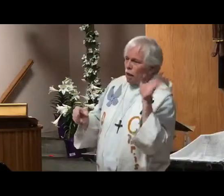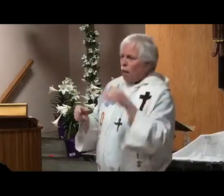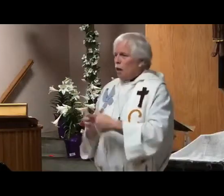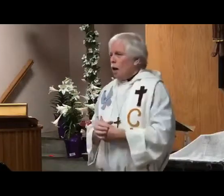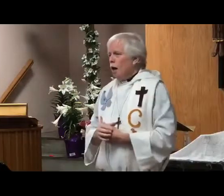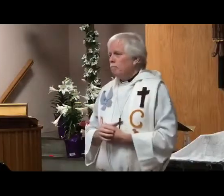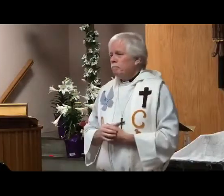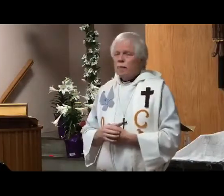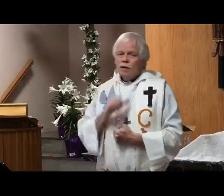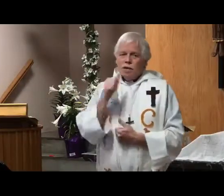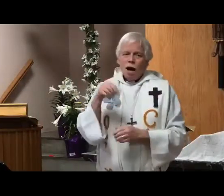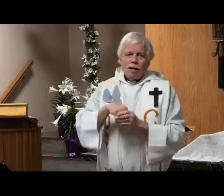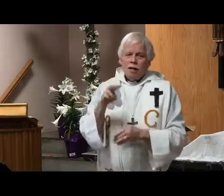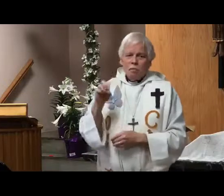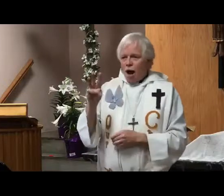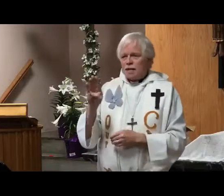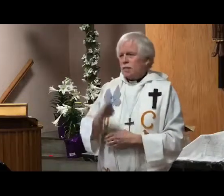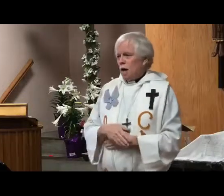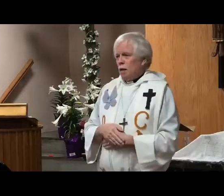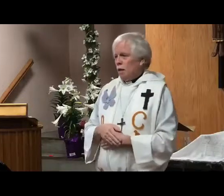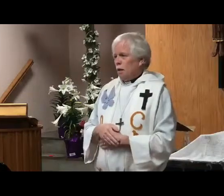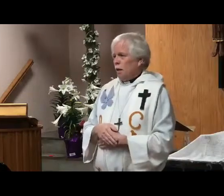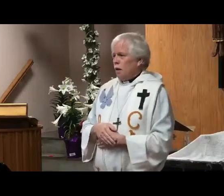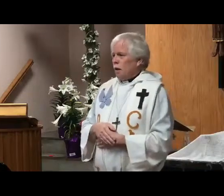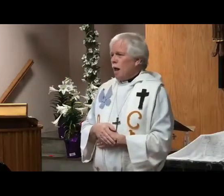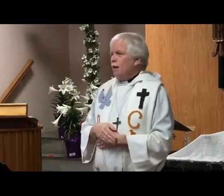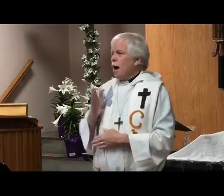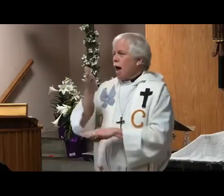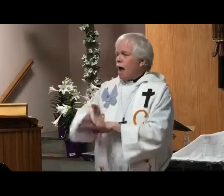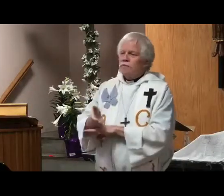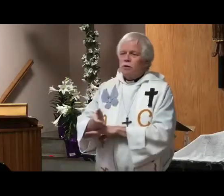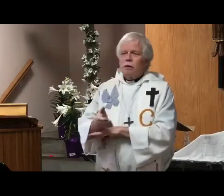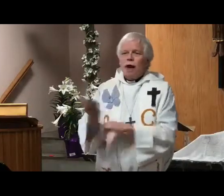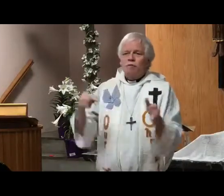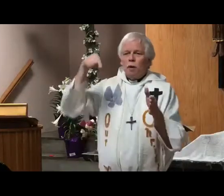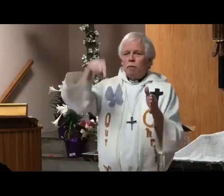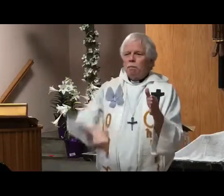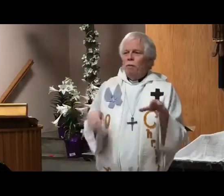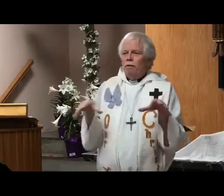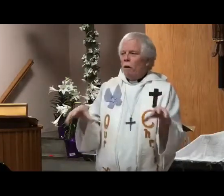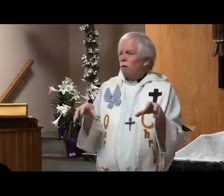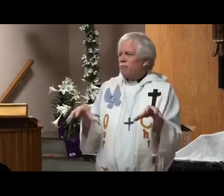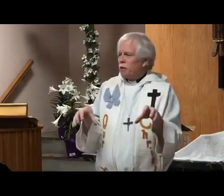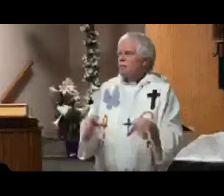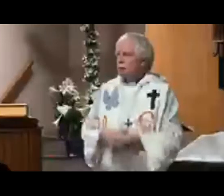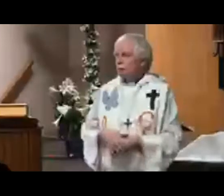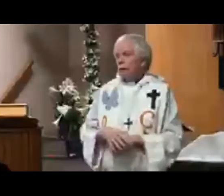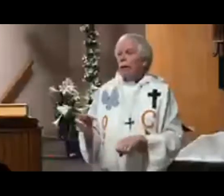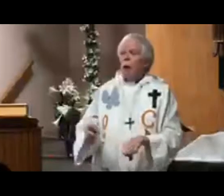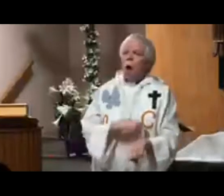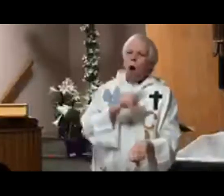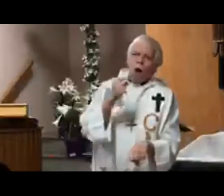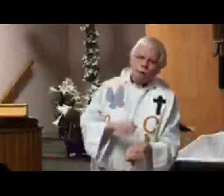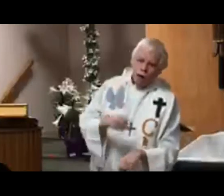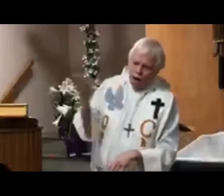Well, not in Nebraska. And not after we were both behold freezing for